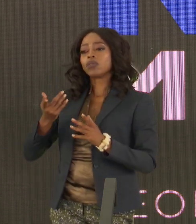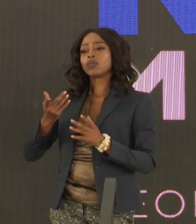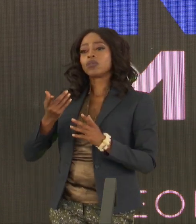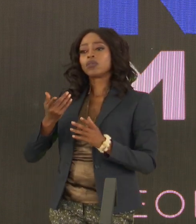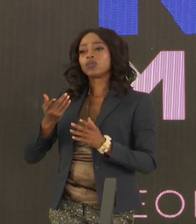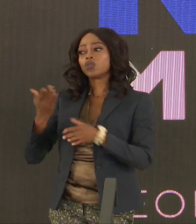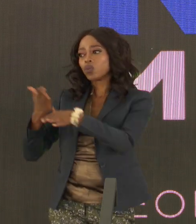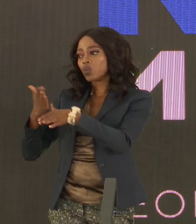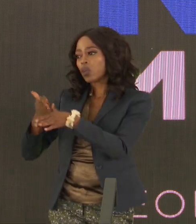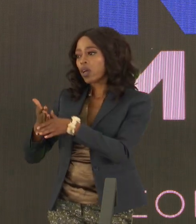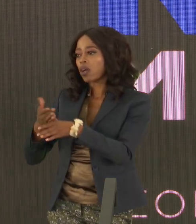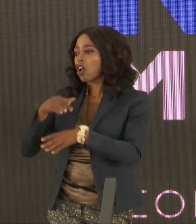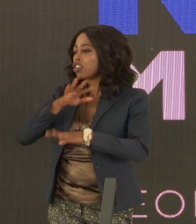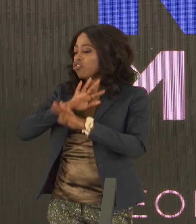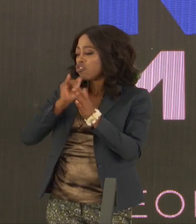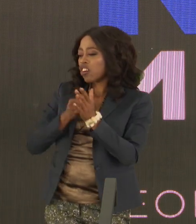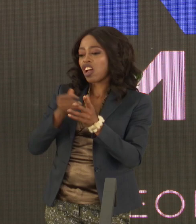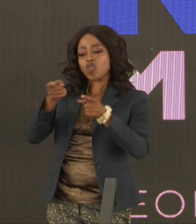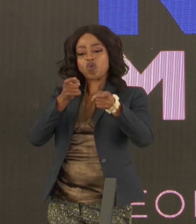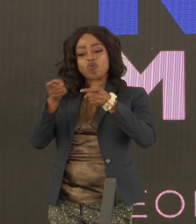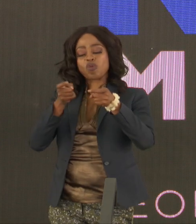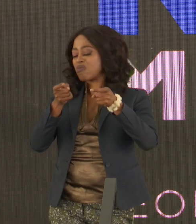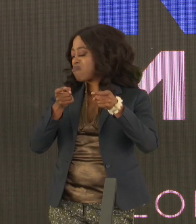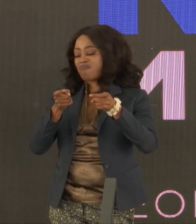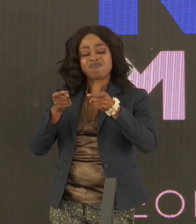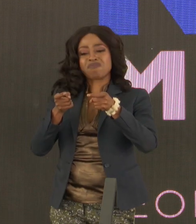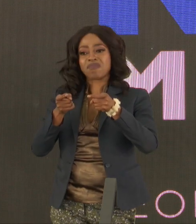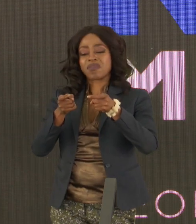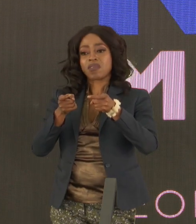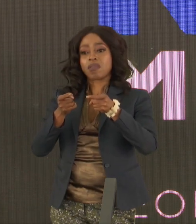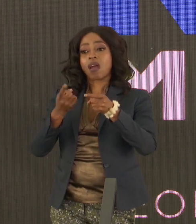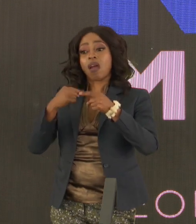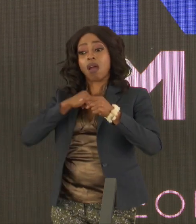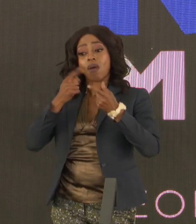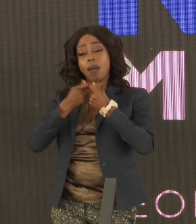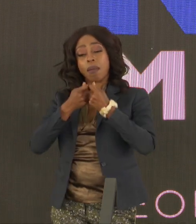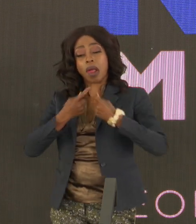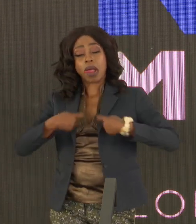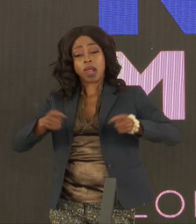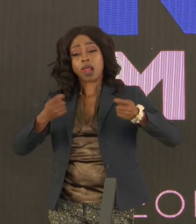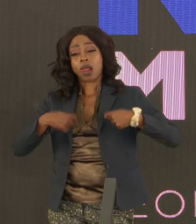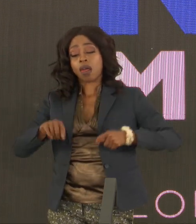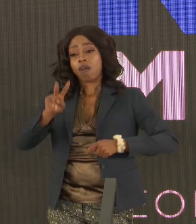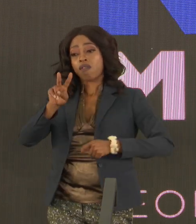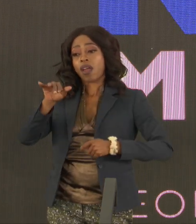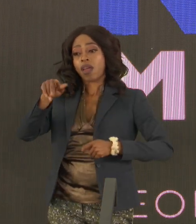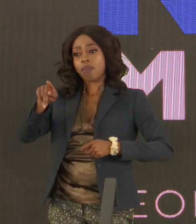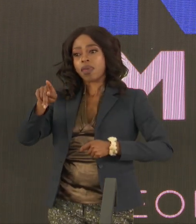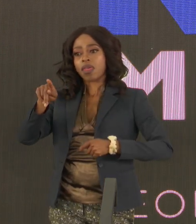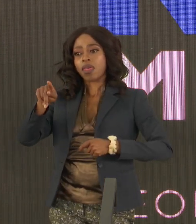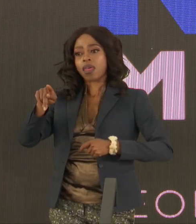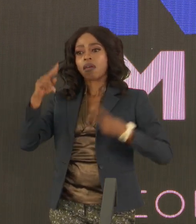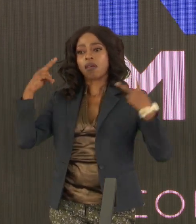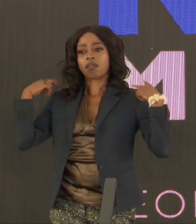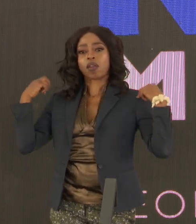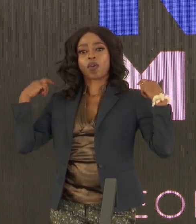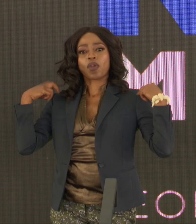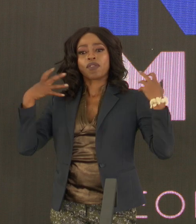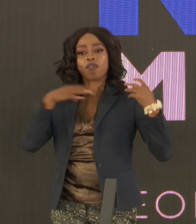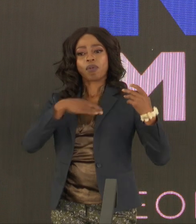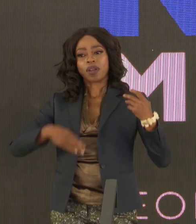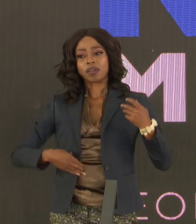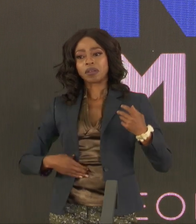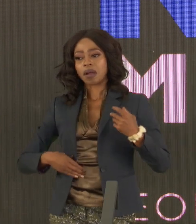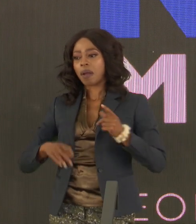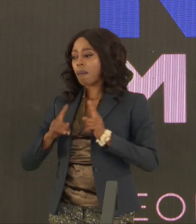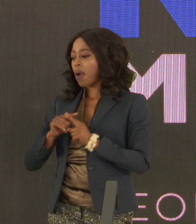rather than rule. We spend more money on the VIP protection unit than we do